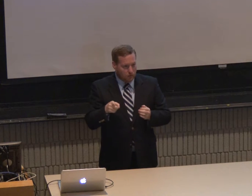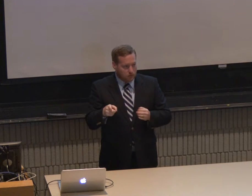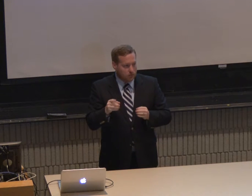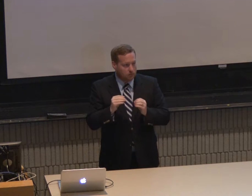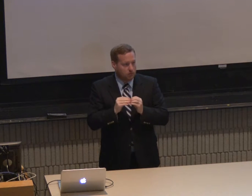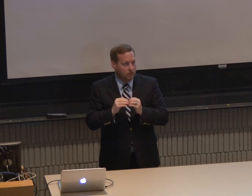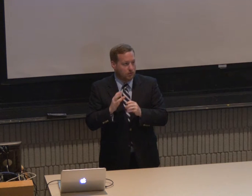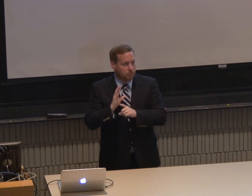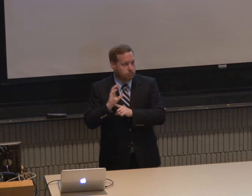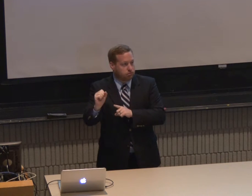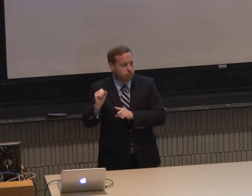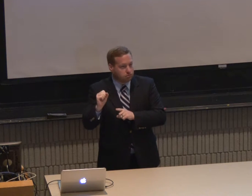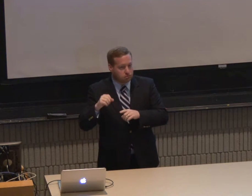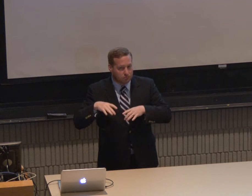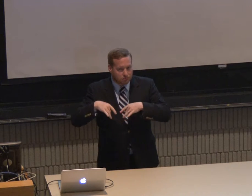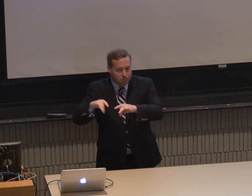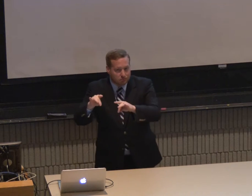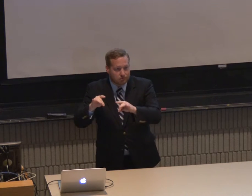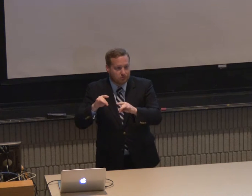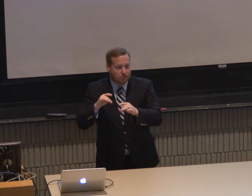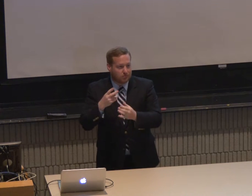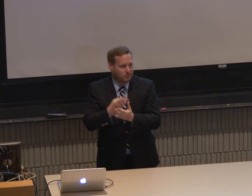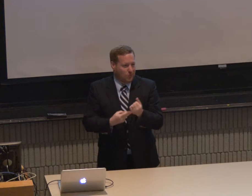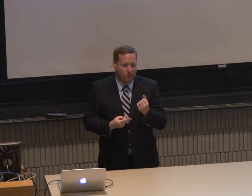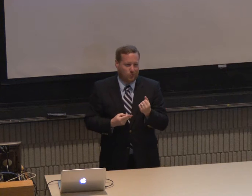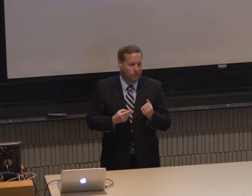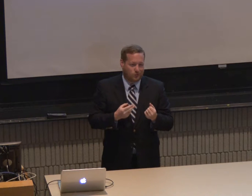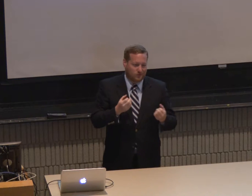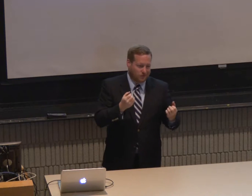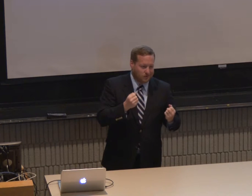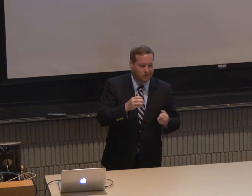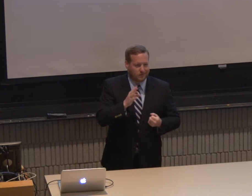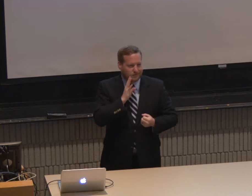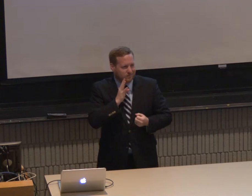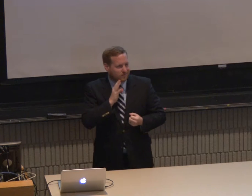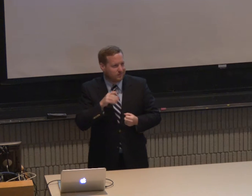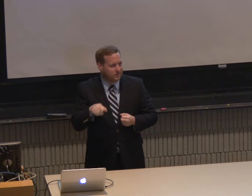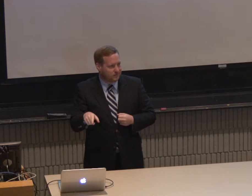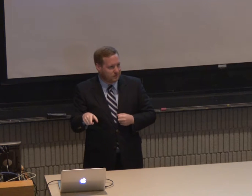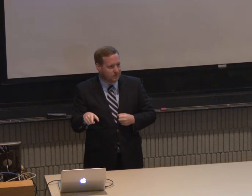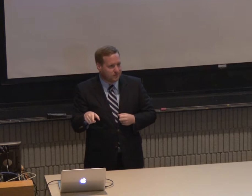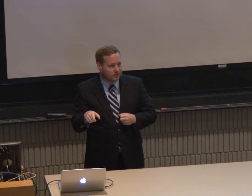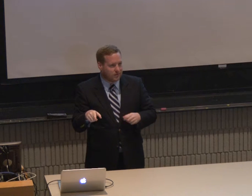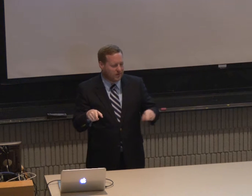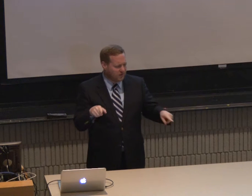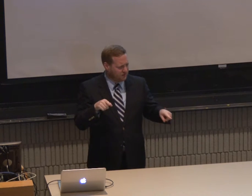sign language and used that in the educational system as opposed to those who had implants but were not. The ones that